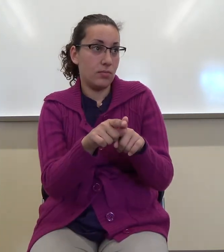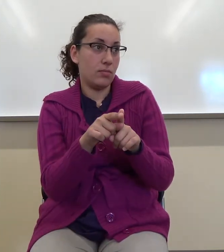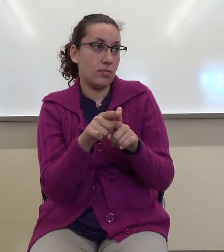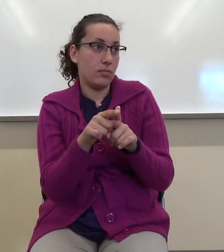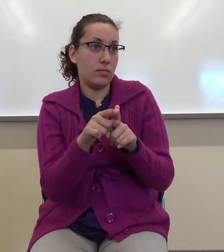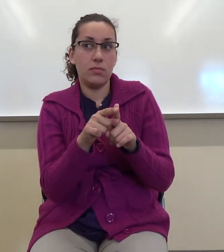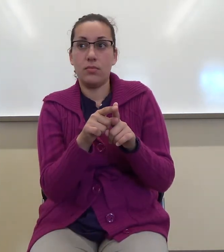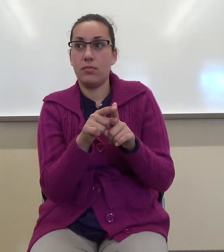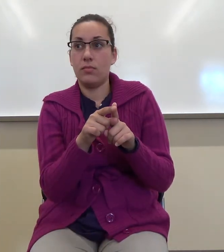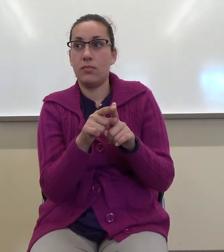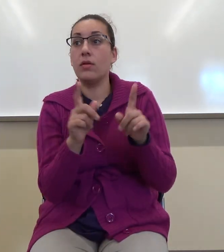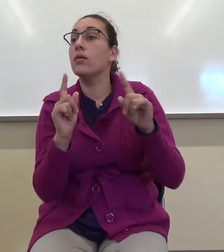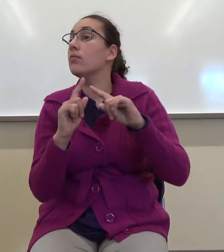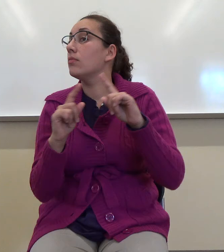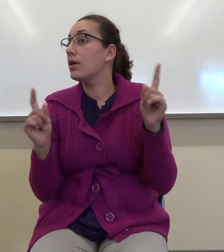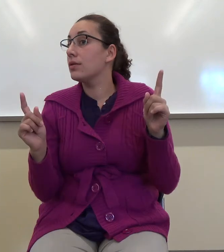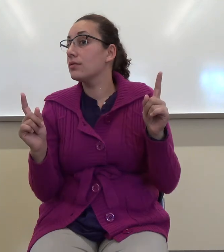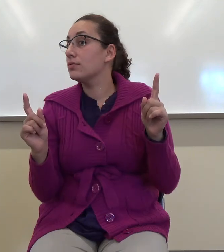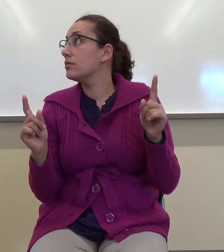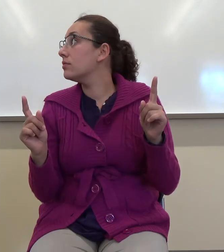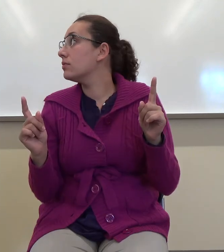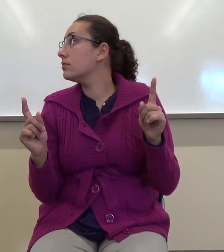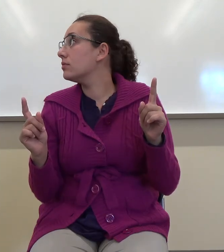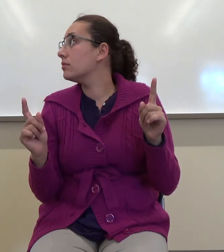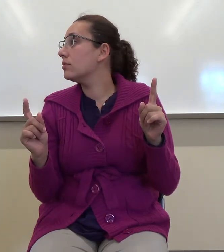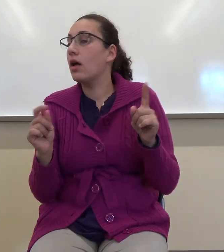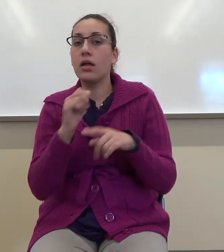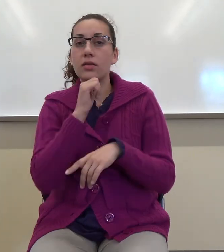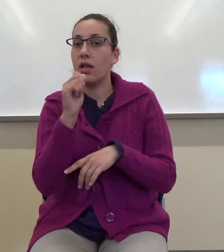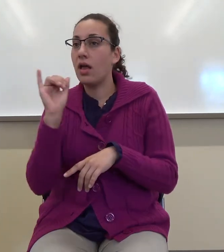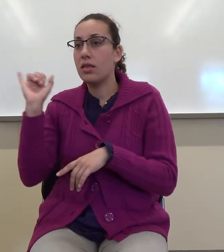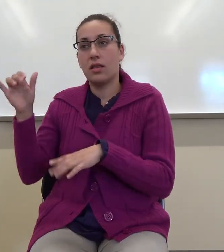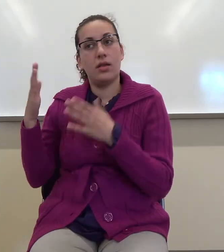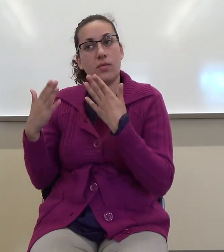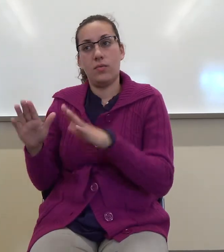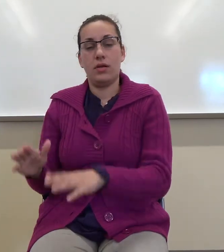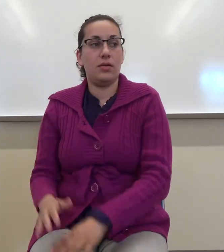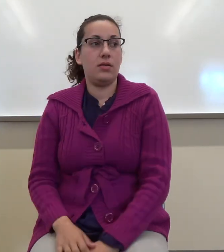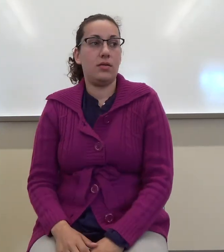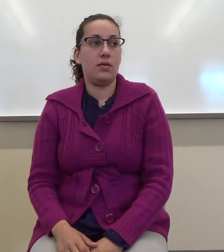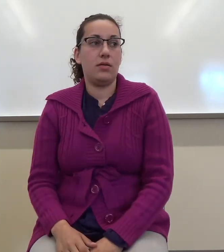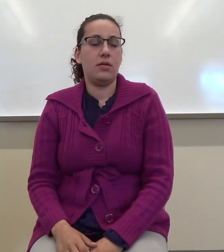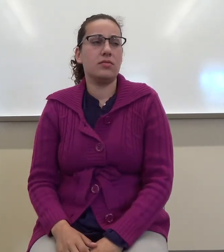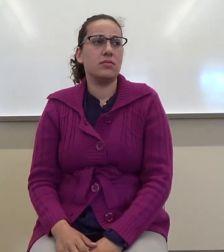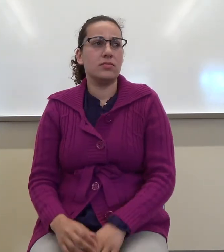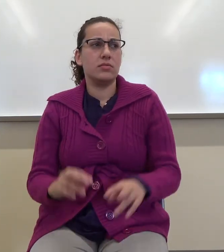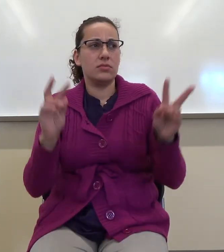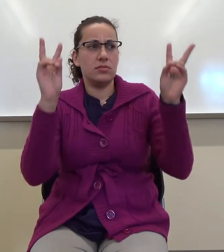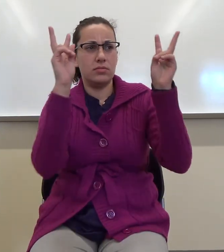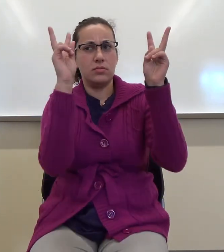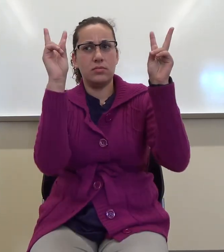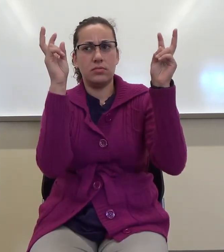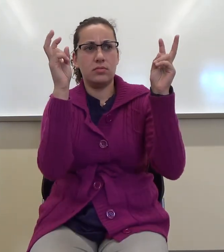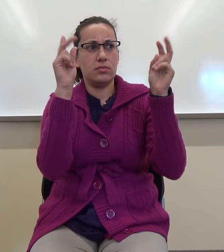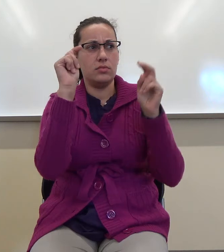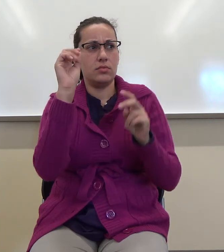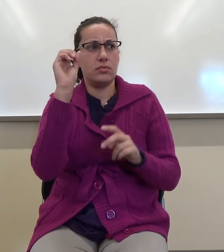not the way we have been. Remember, topic, what's the topic of this? Go through